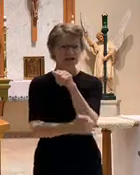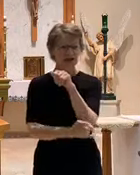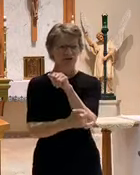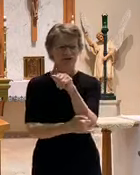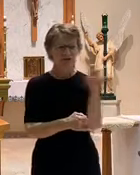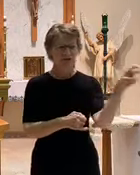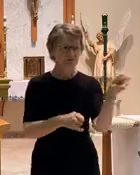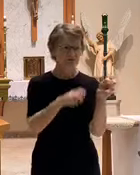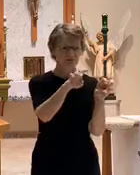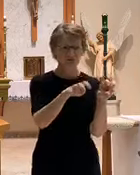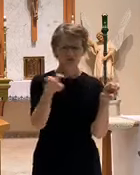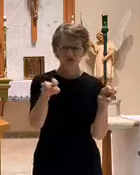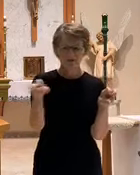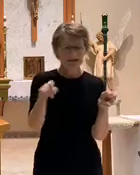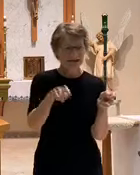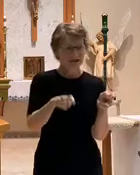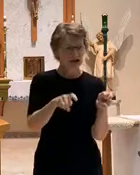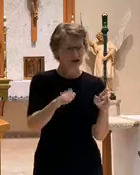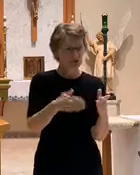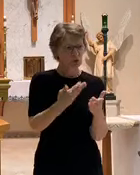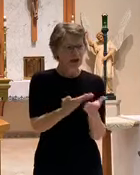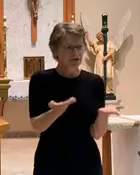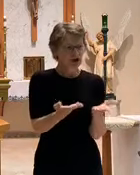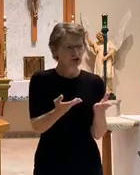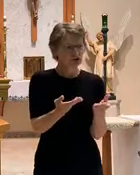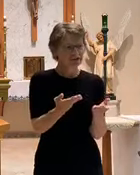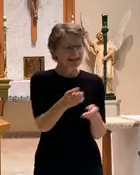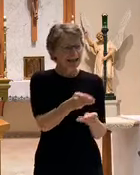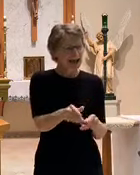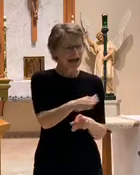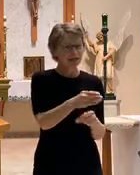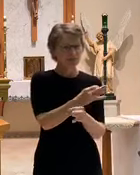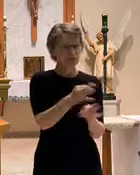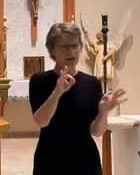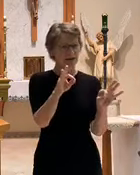America, this land of freedom and opportunity.